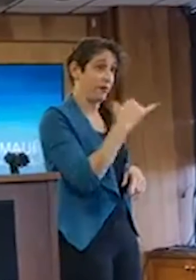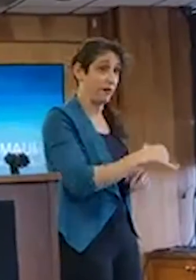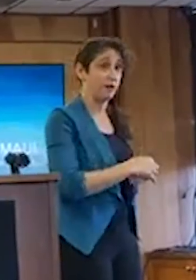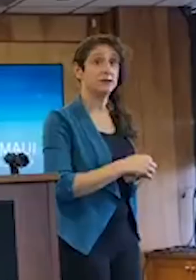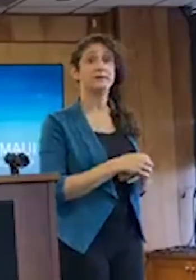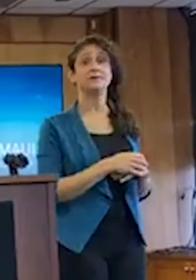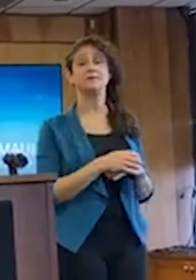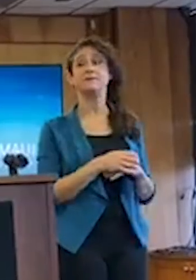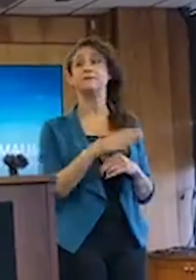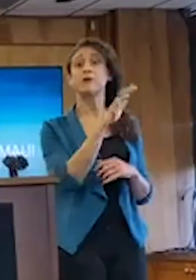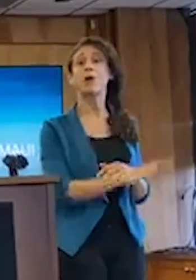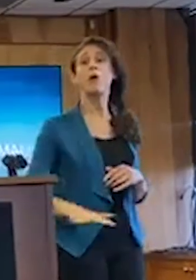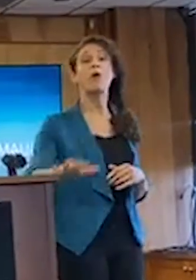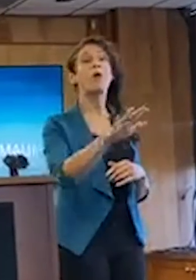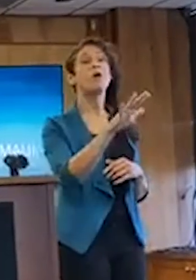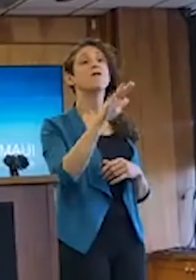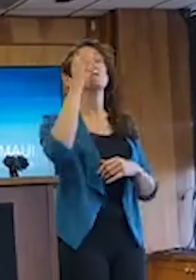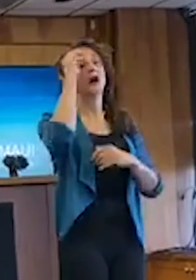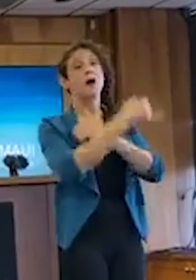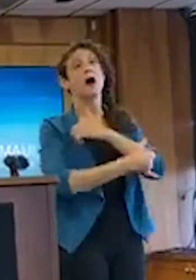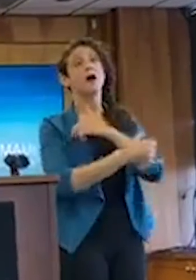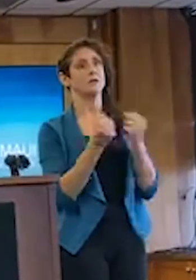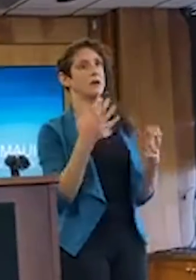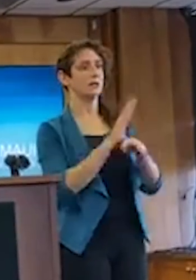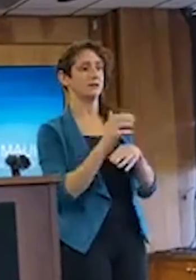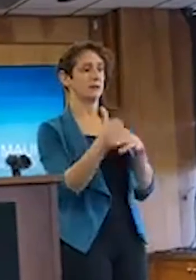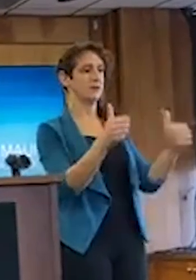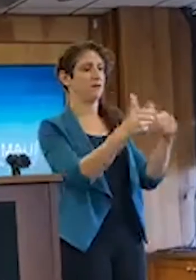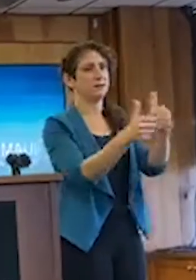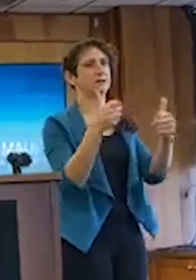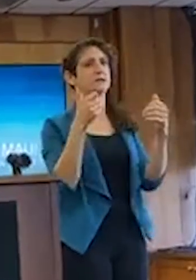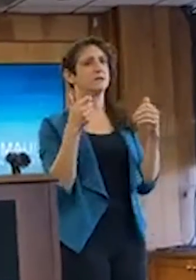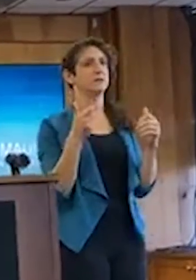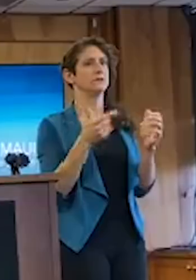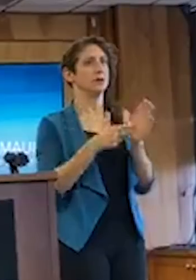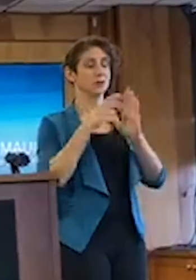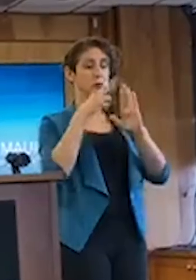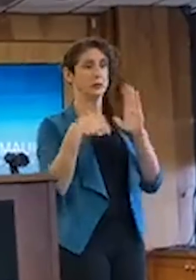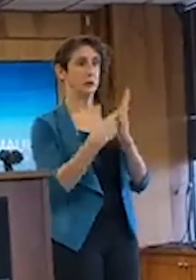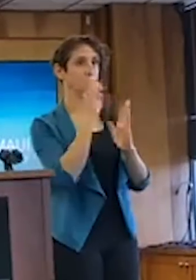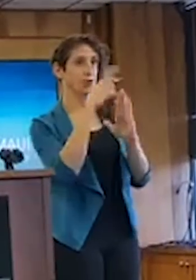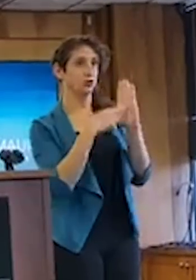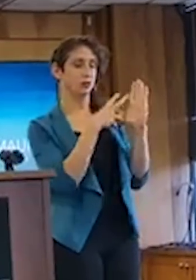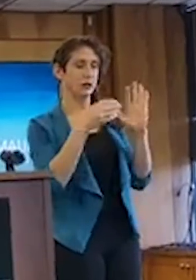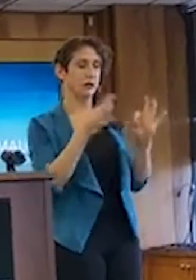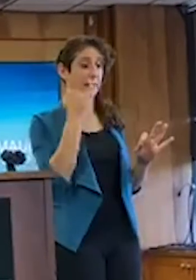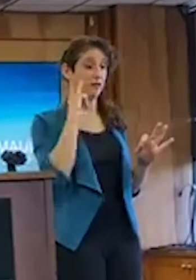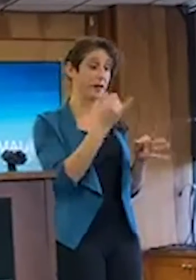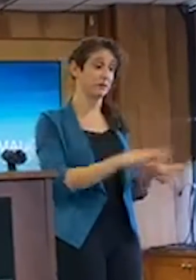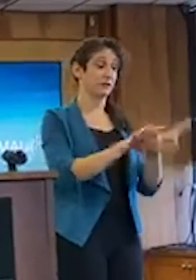throughout this county, many businesses have to decide what is essential and non-essential, and I do not have a count for